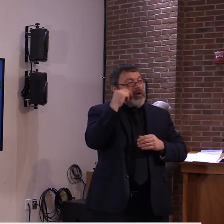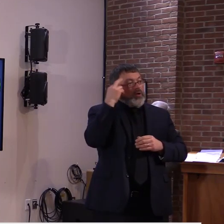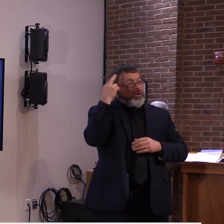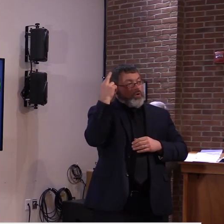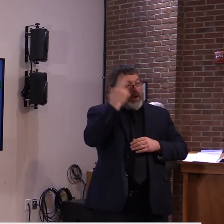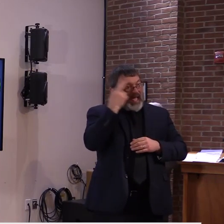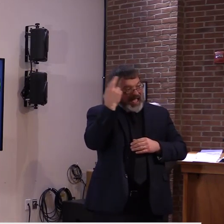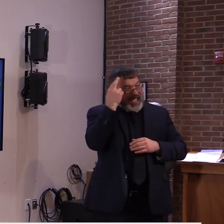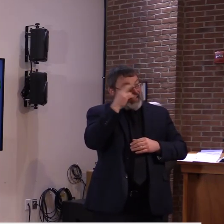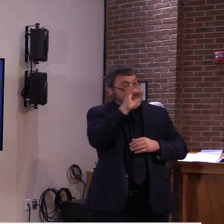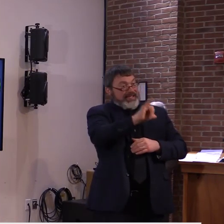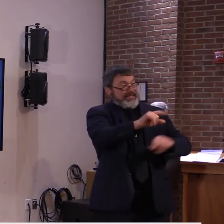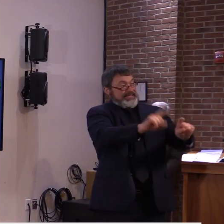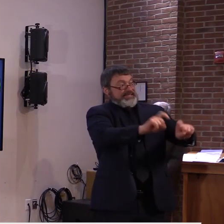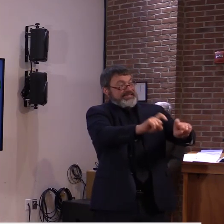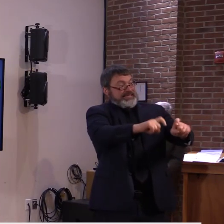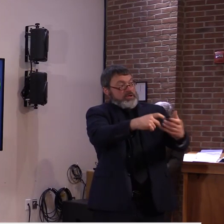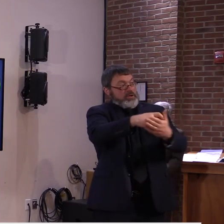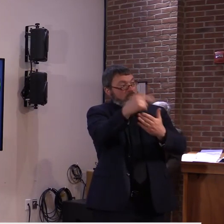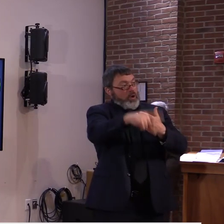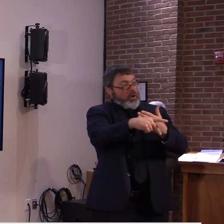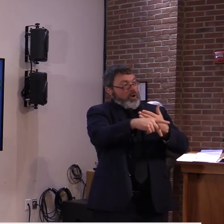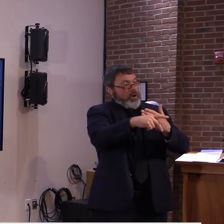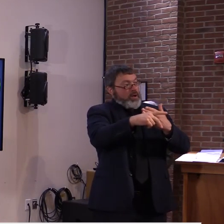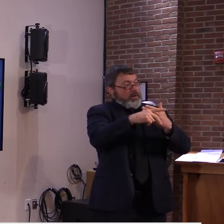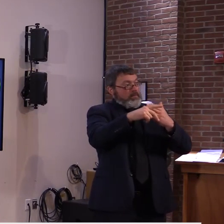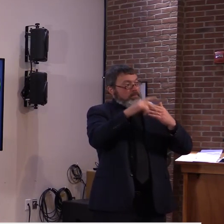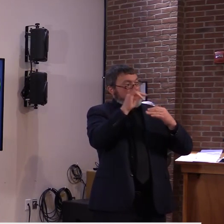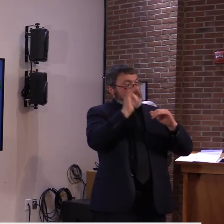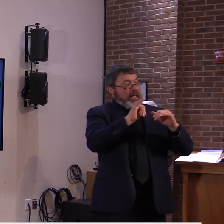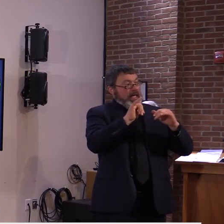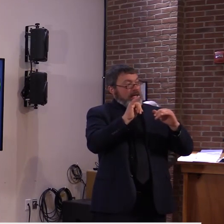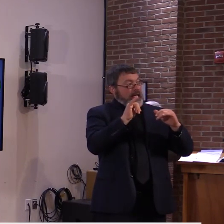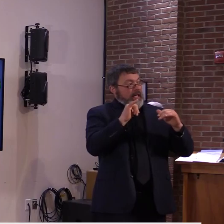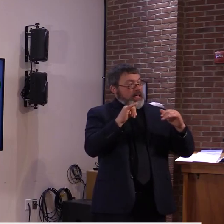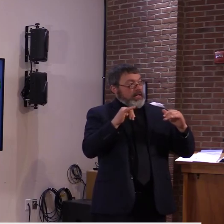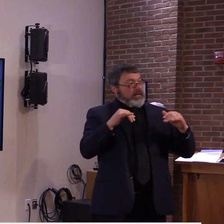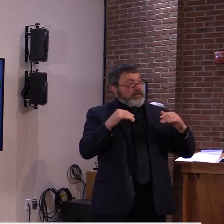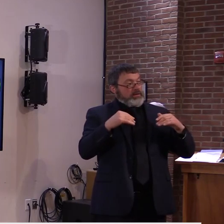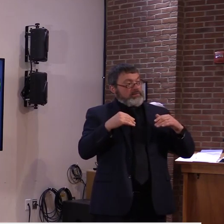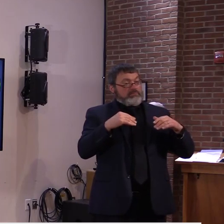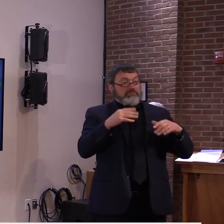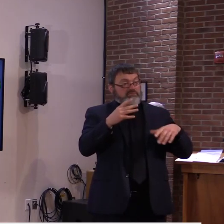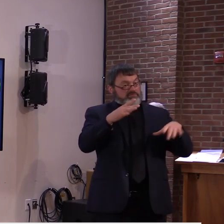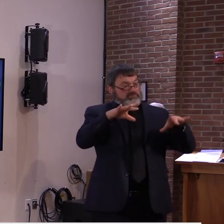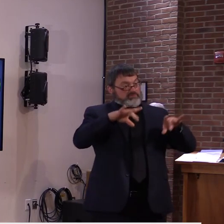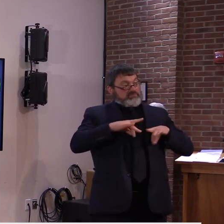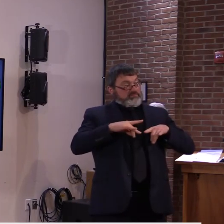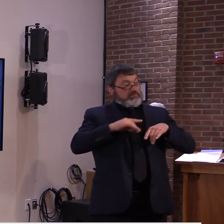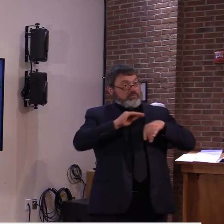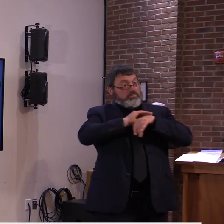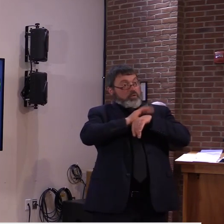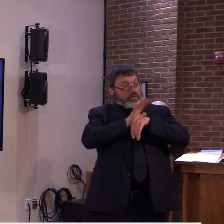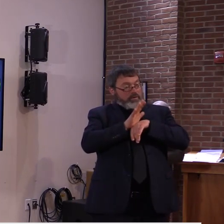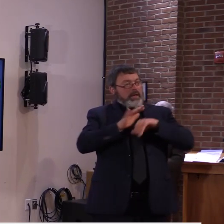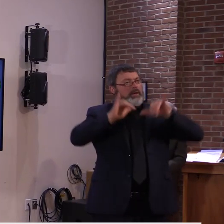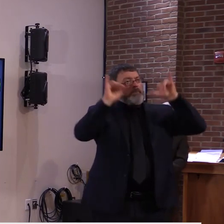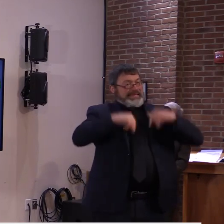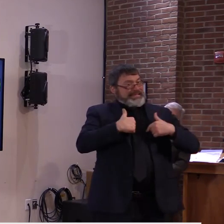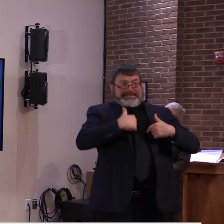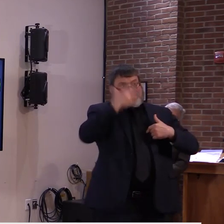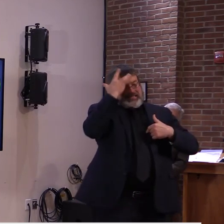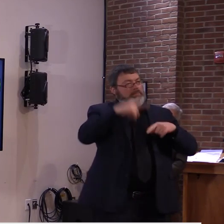CEO just recently acknowledged that one thing that he was not aware of yet from the trials is,